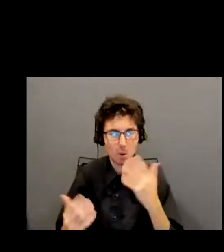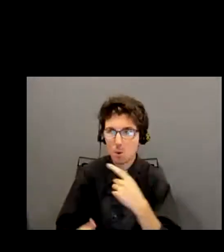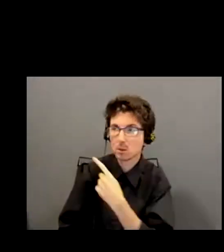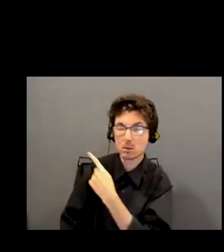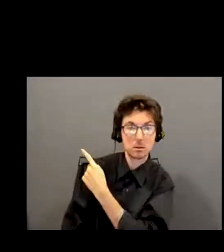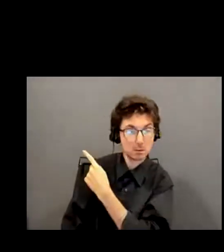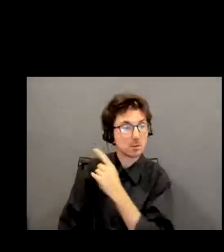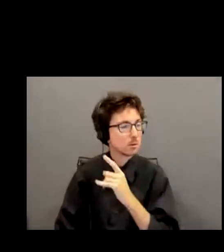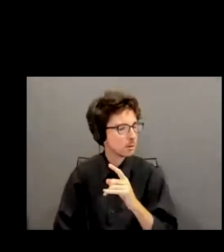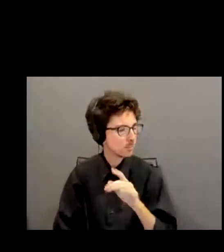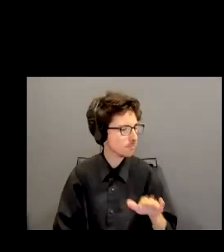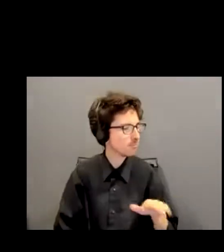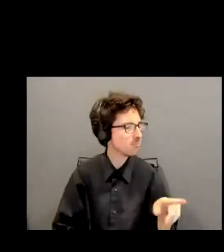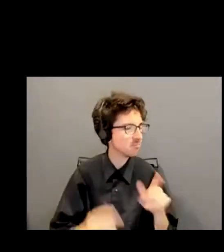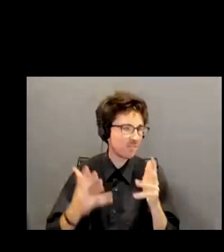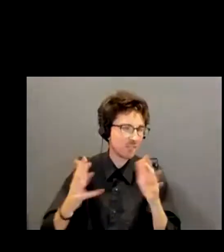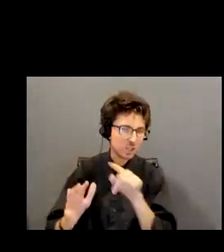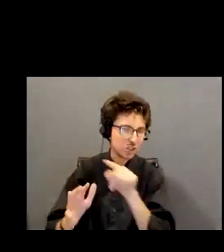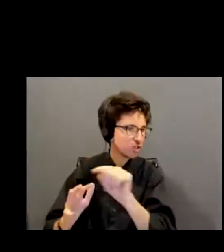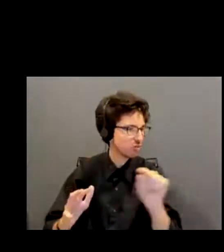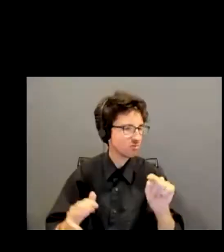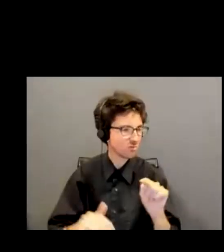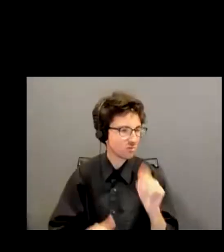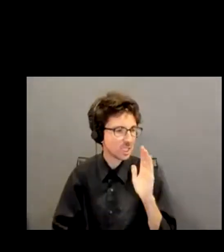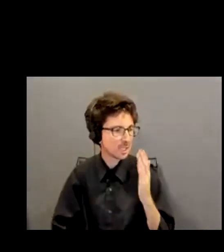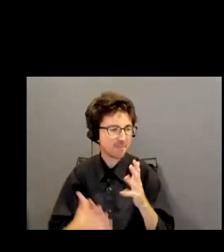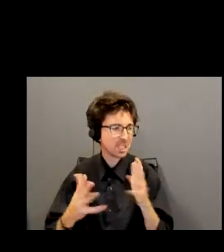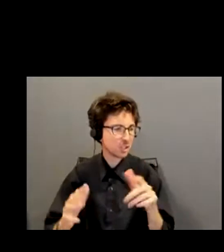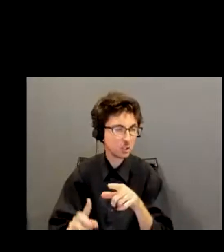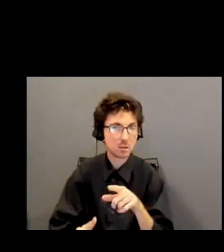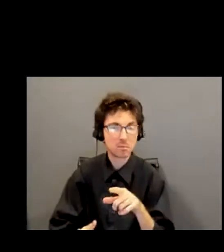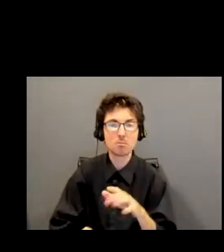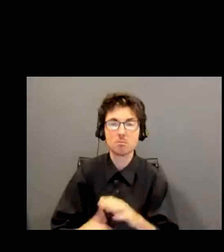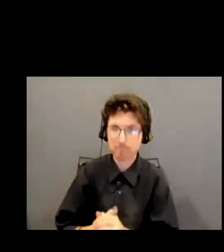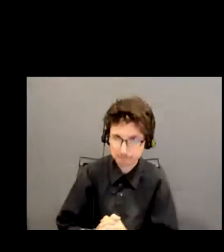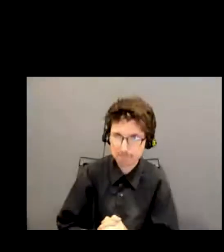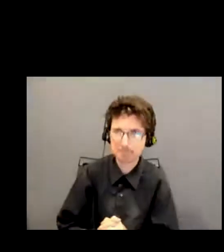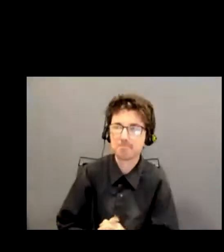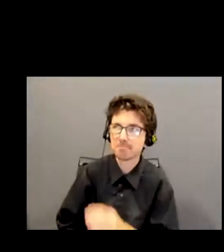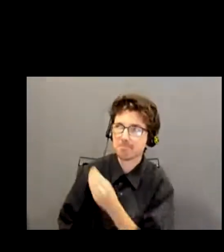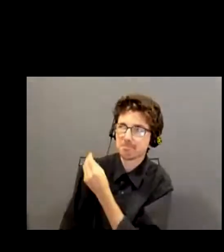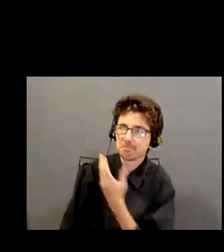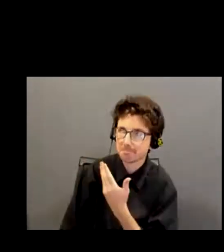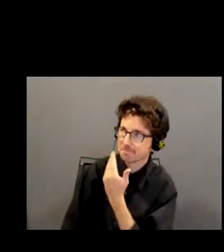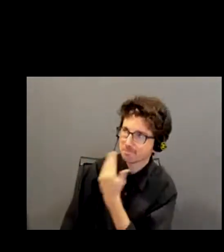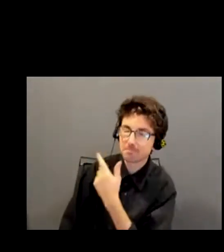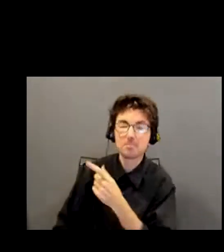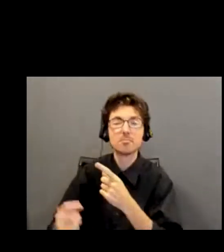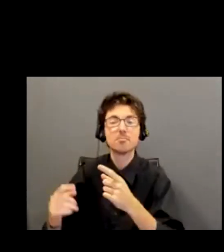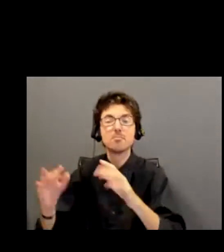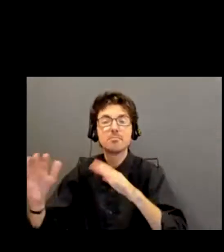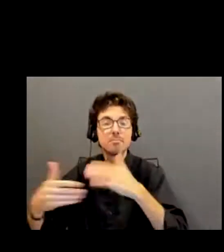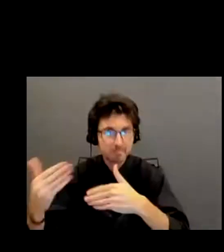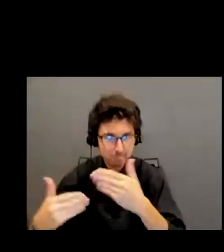that. And I have most of the school books in Braille, thanks to the Central Library for the